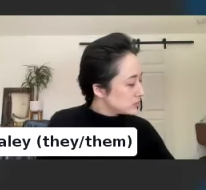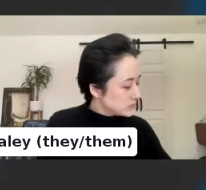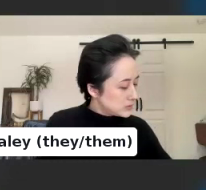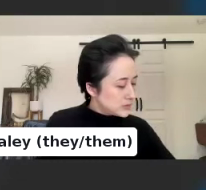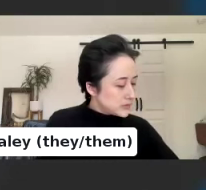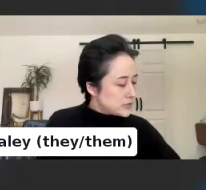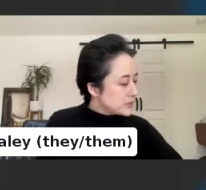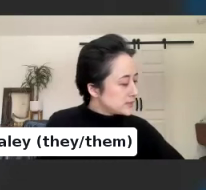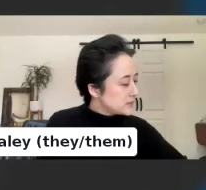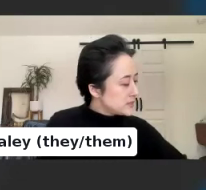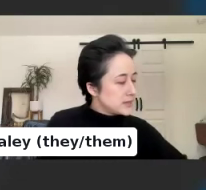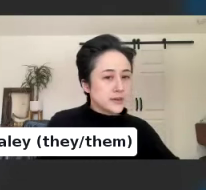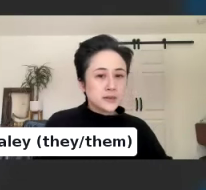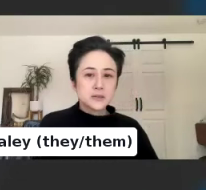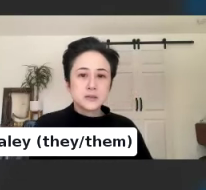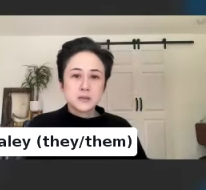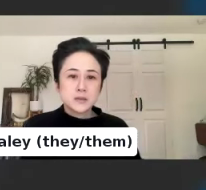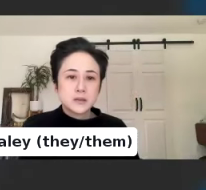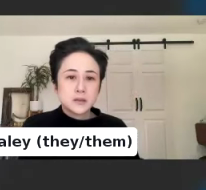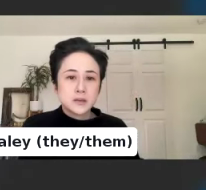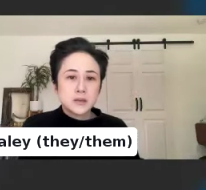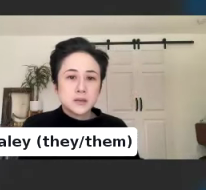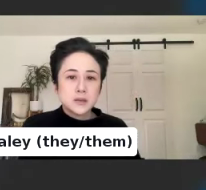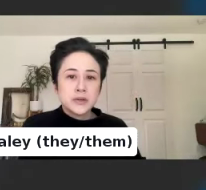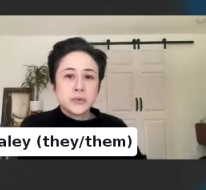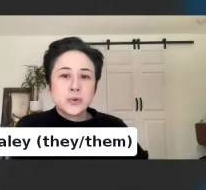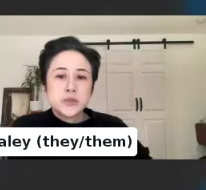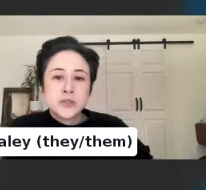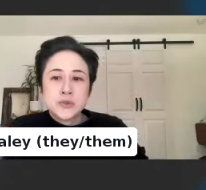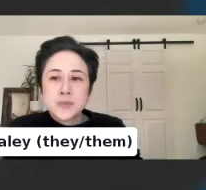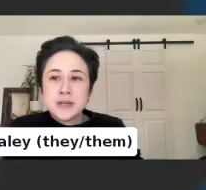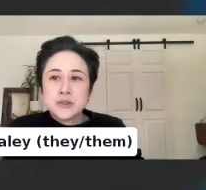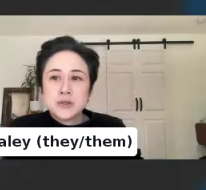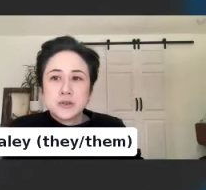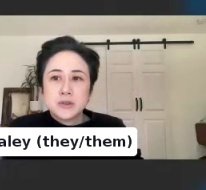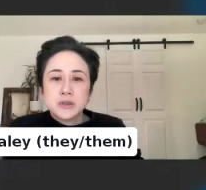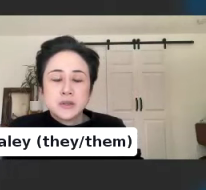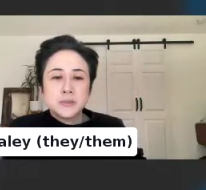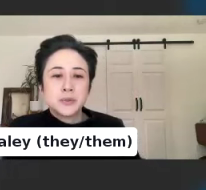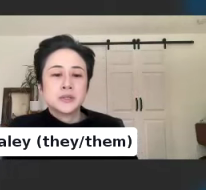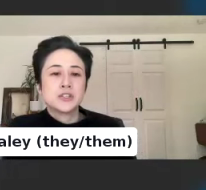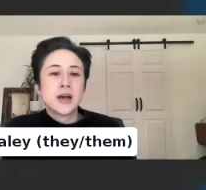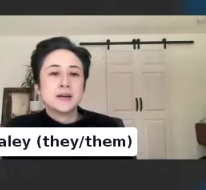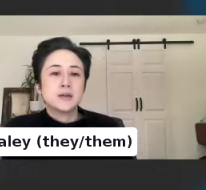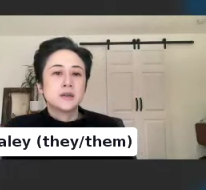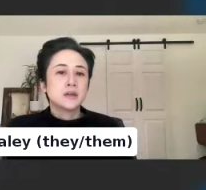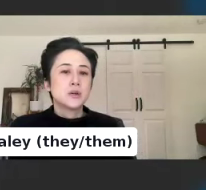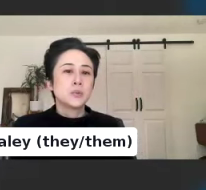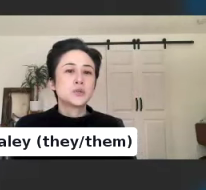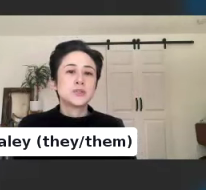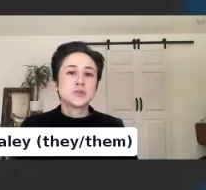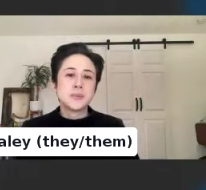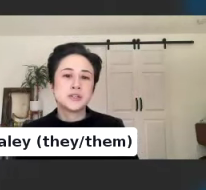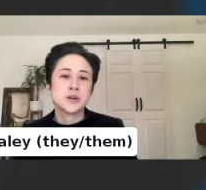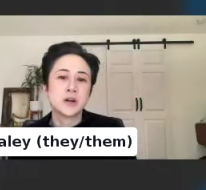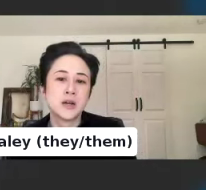So you can see here, you know, which ones are the major. Put in the chat.